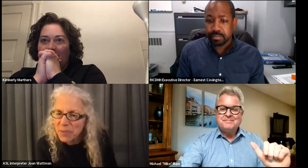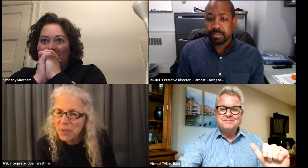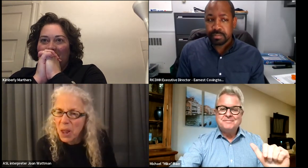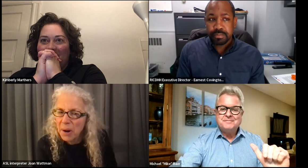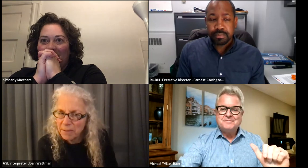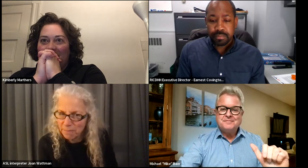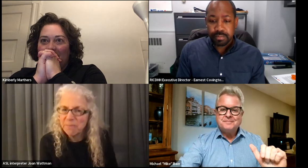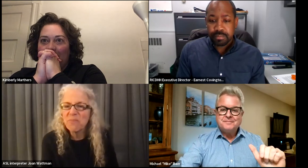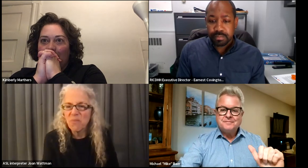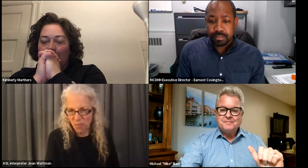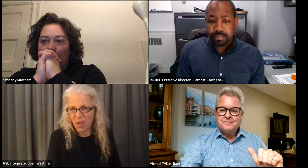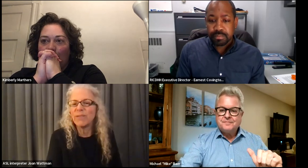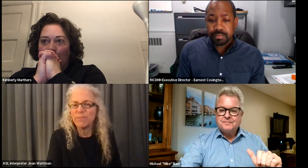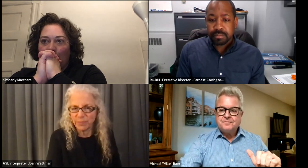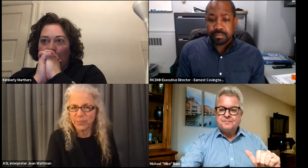everyone.